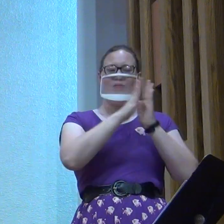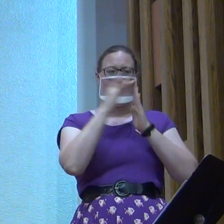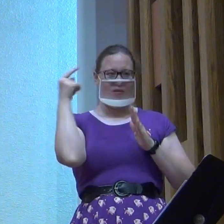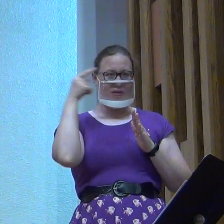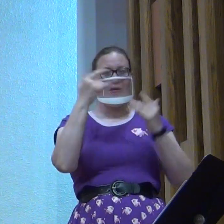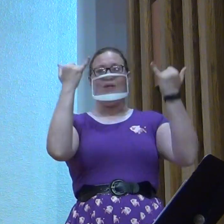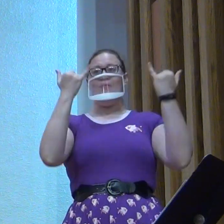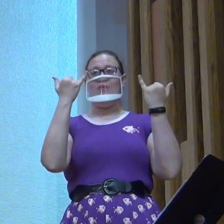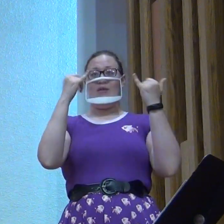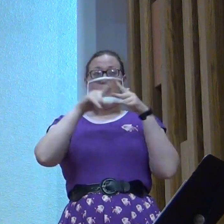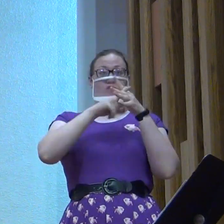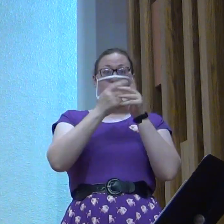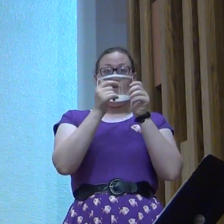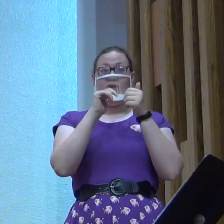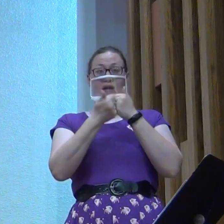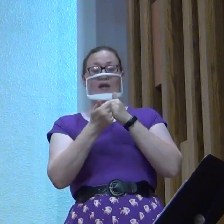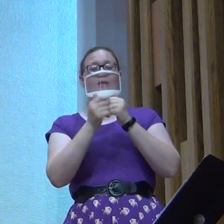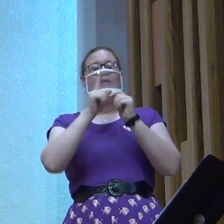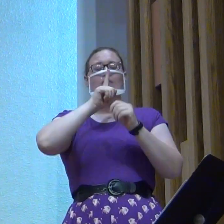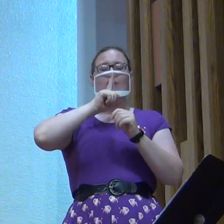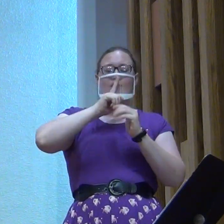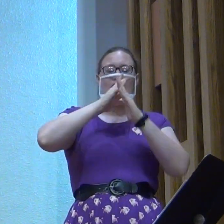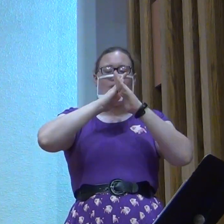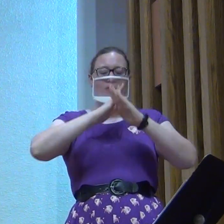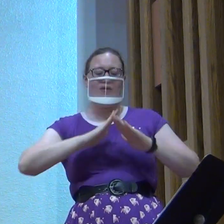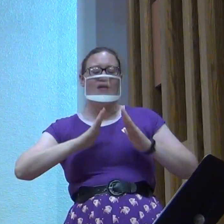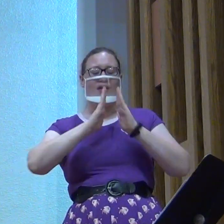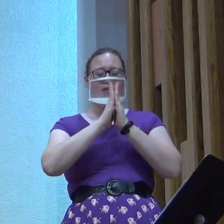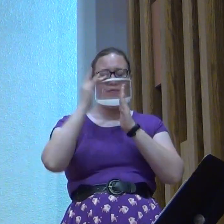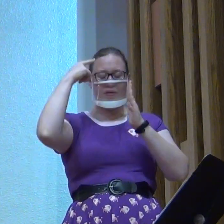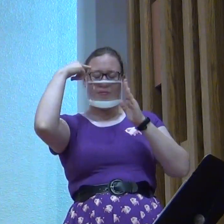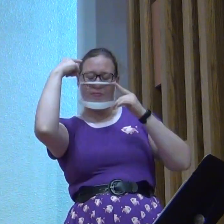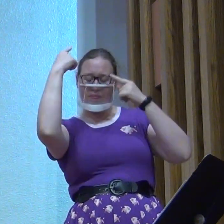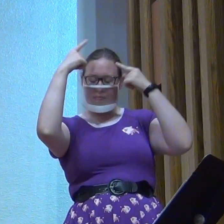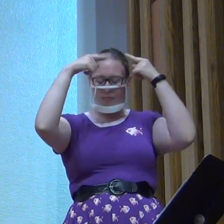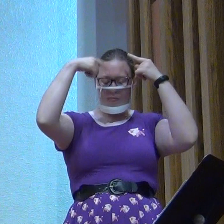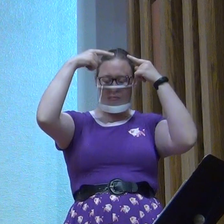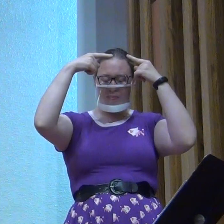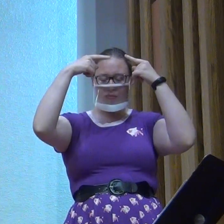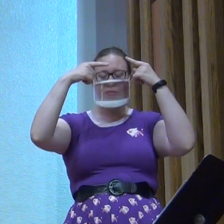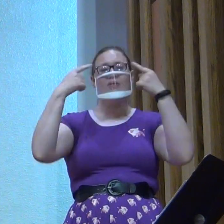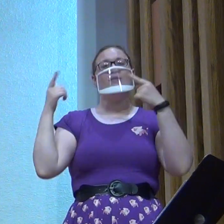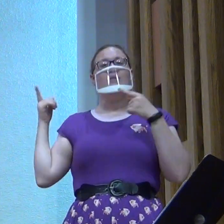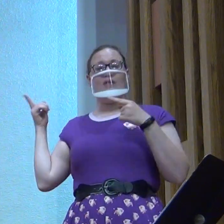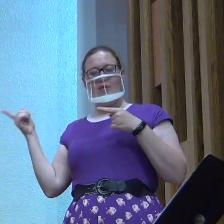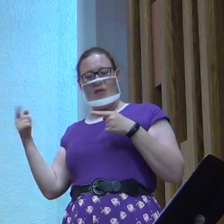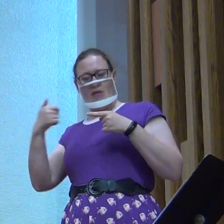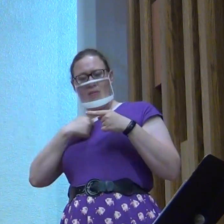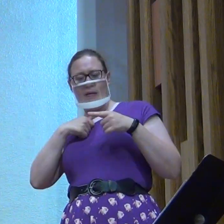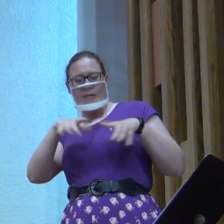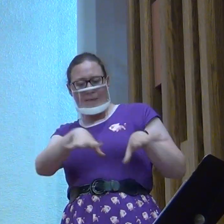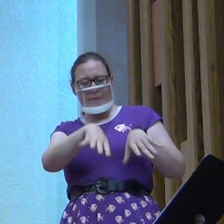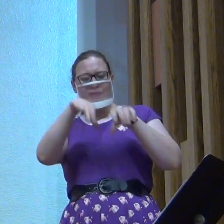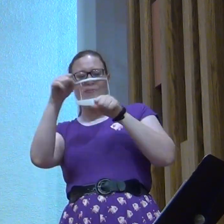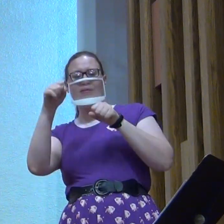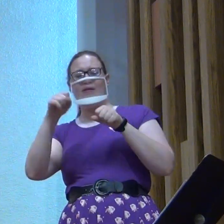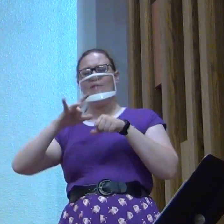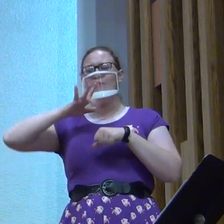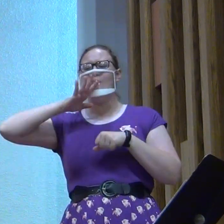for silent prayer, then I'll take a few moments to lead in public prayer, and we'll conclude with the Lord's Prayer.